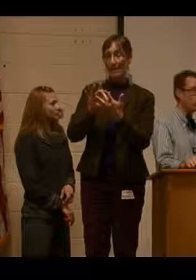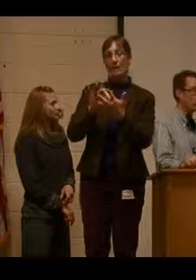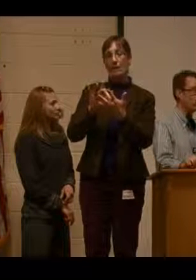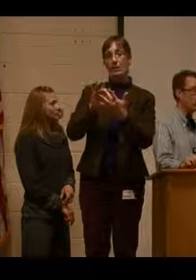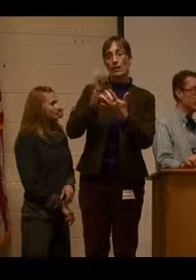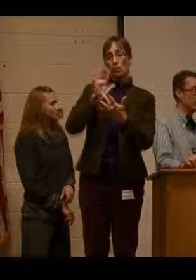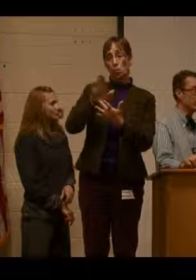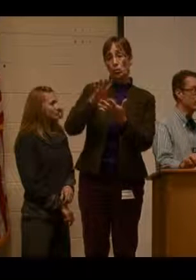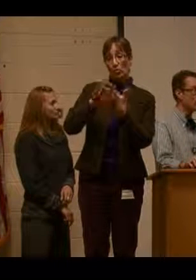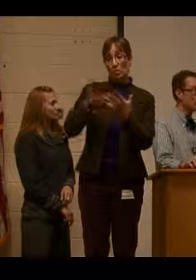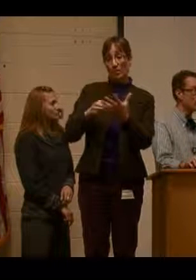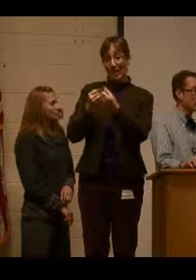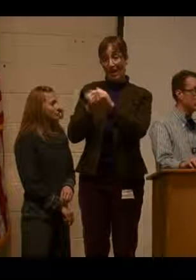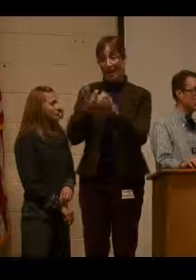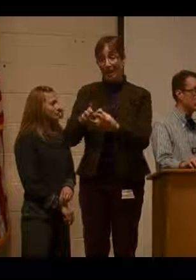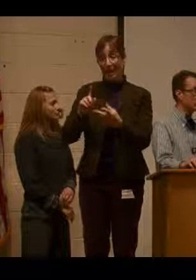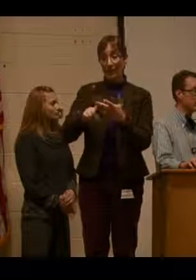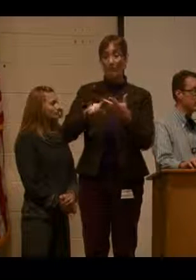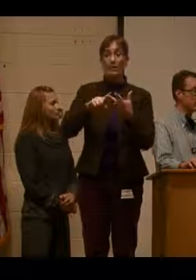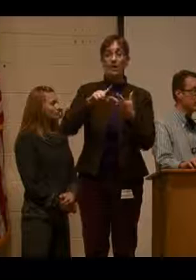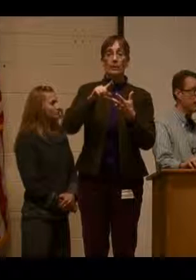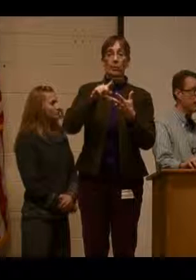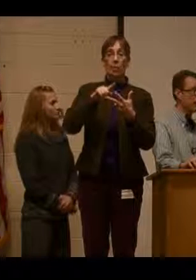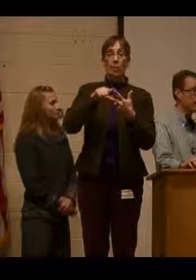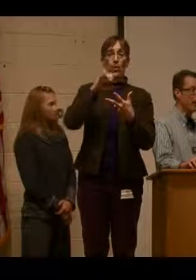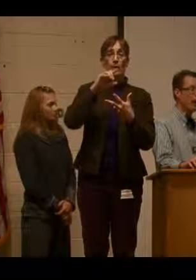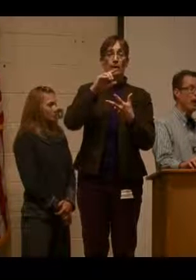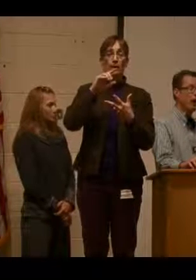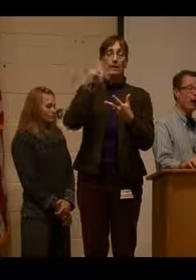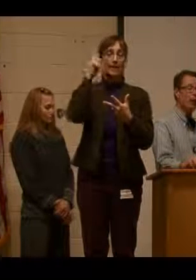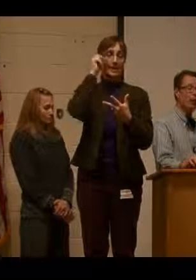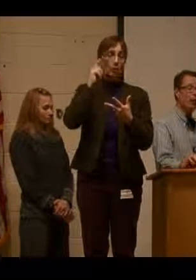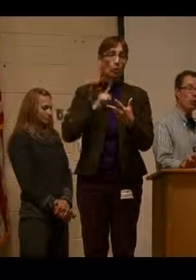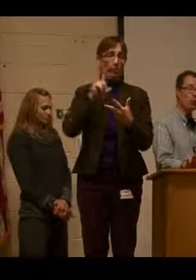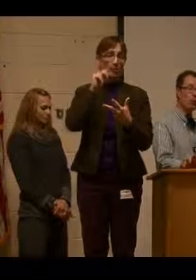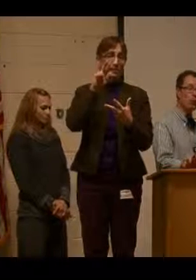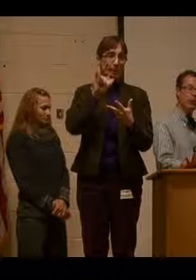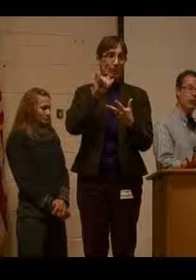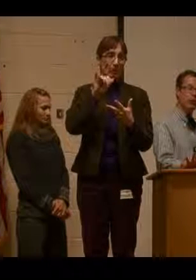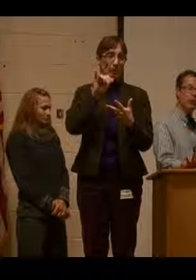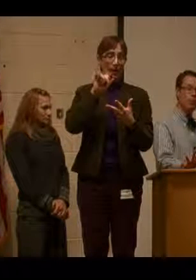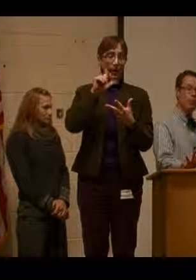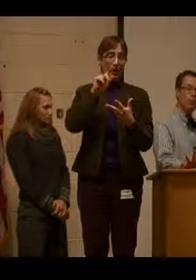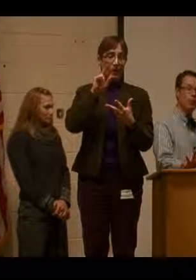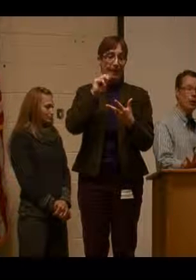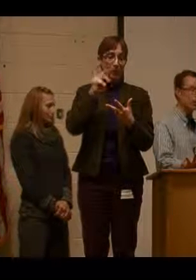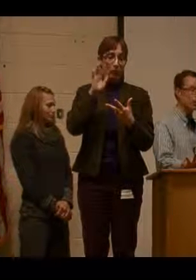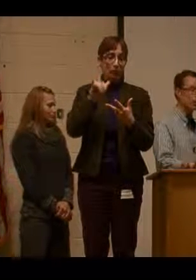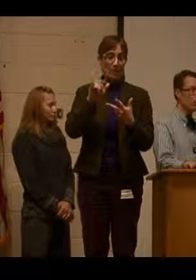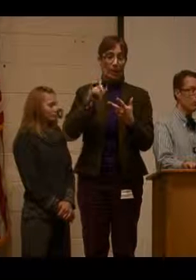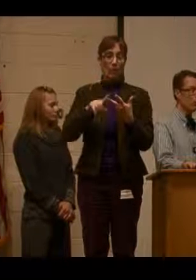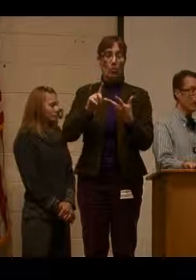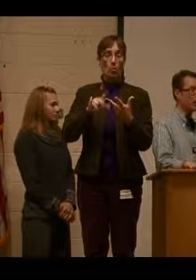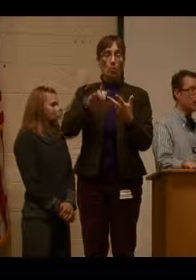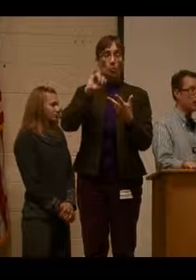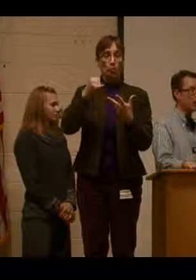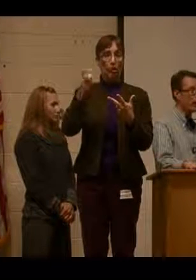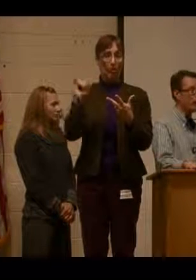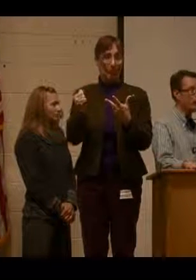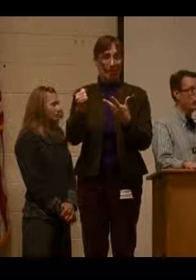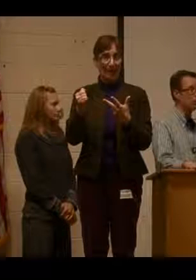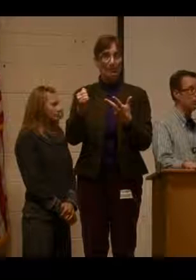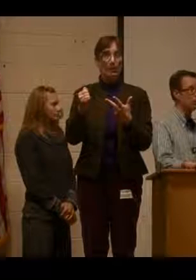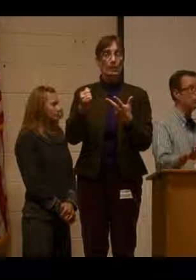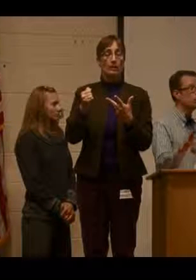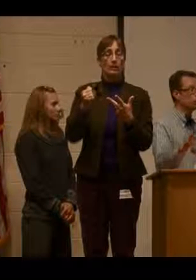counselor here at CSDB, whether your son or daughter is planning to move to the Bridges